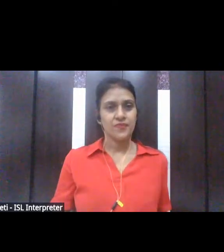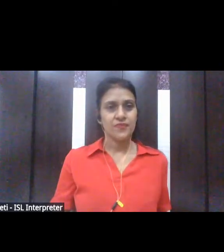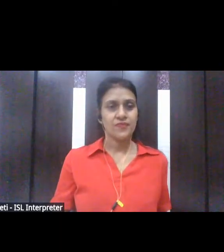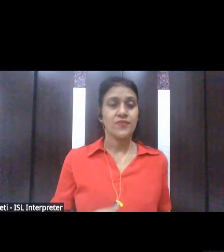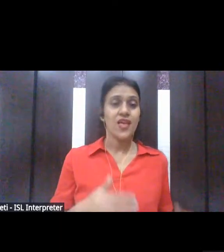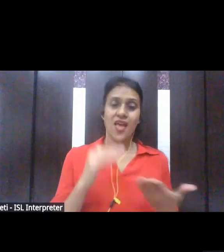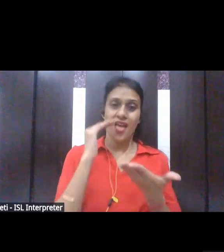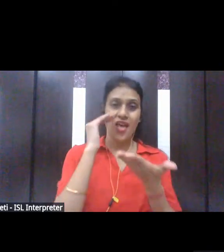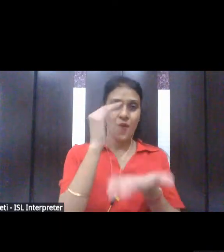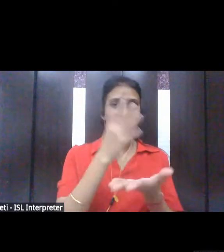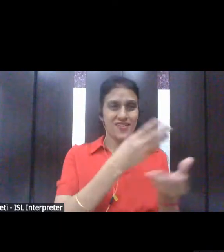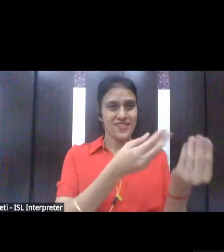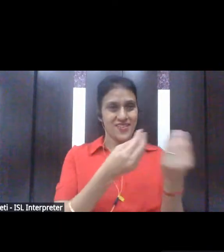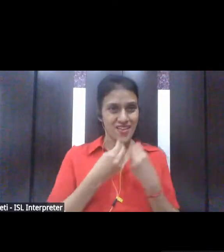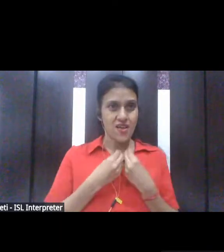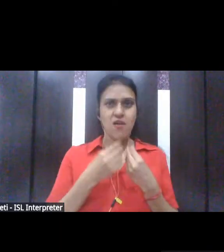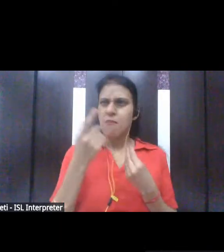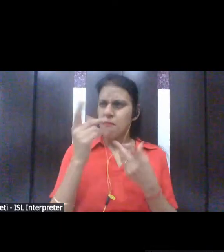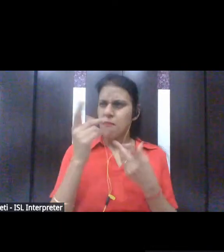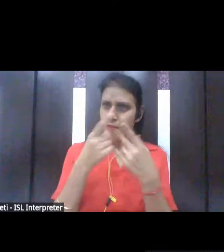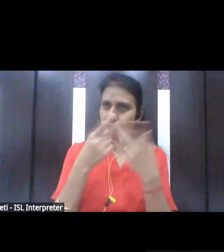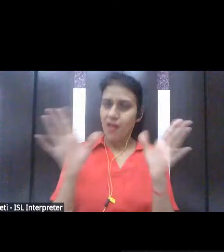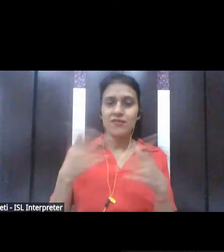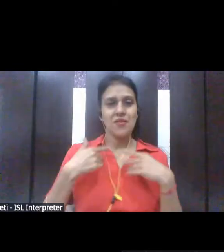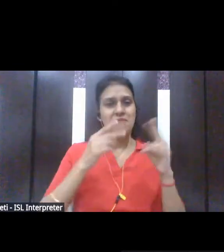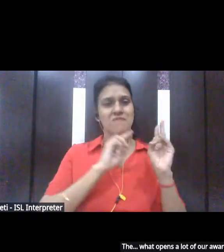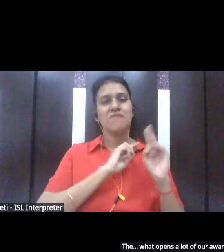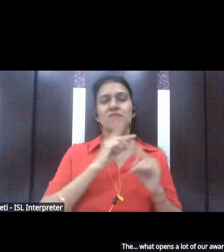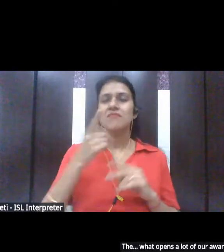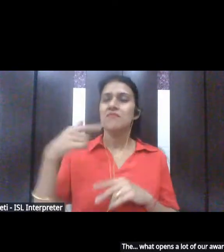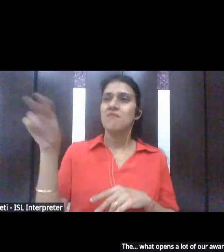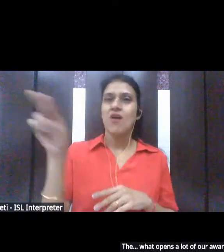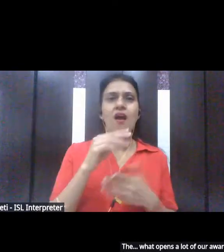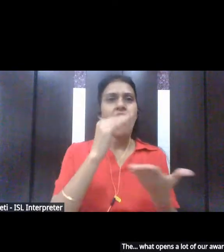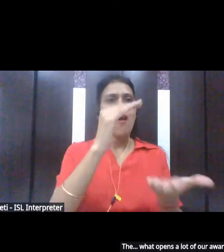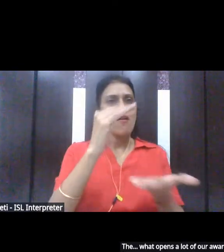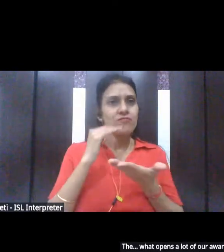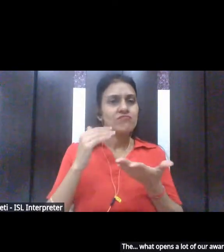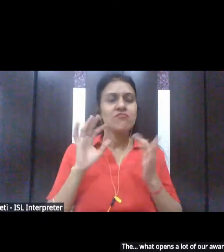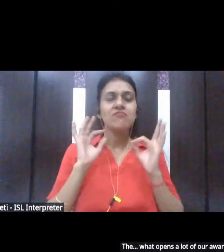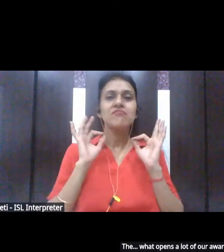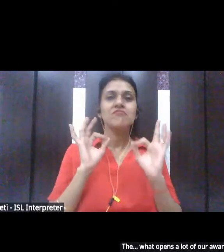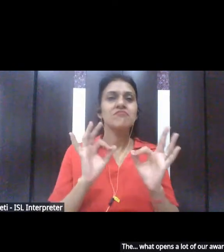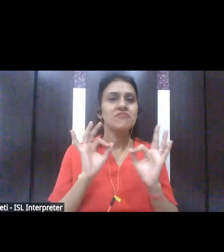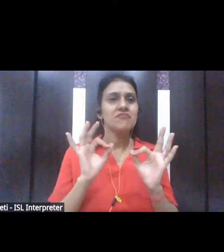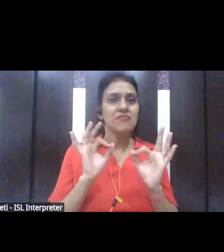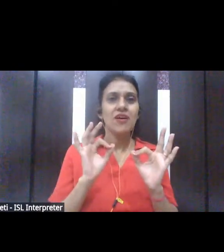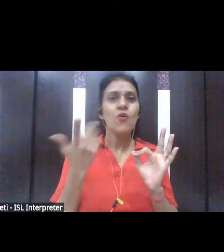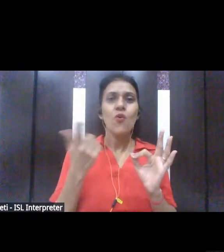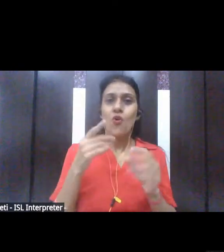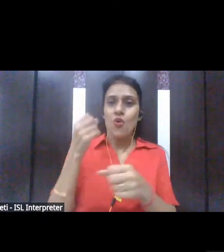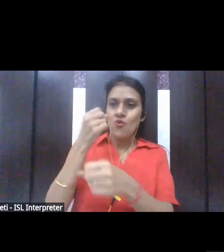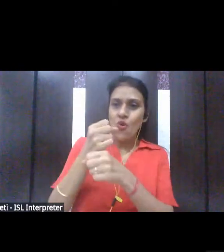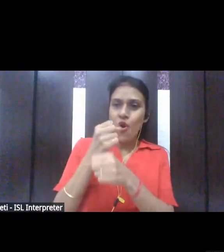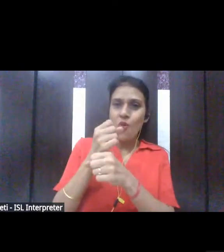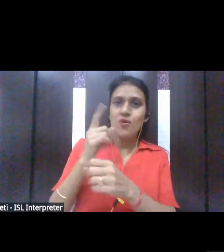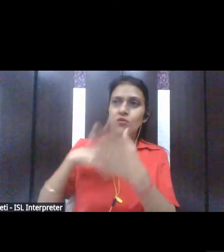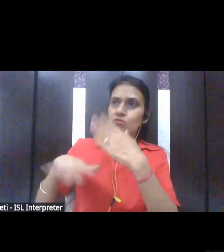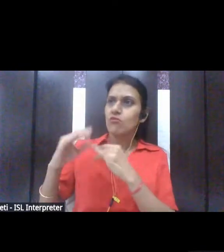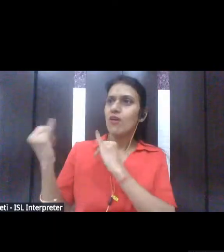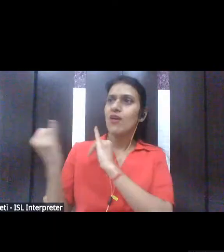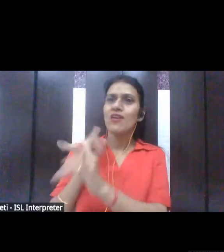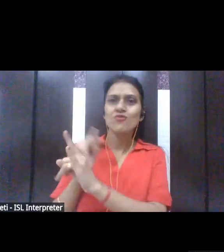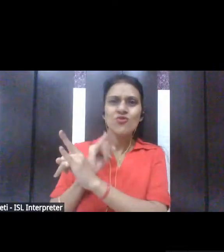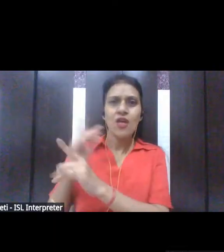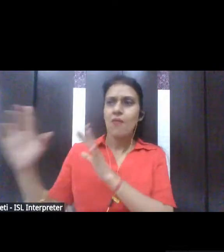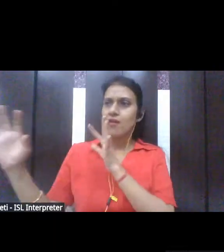lot of our awardees have come back to us and told us that the awards have opened doors to the government institutions which were